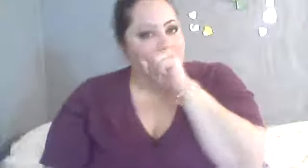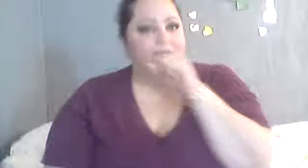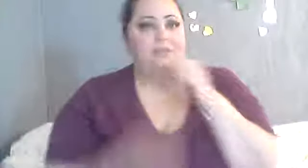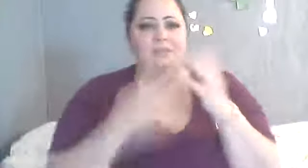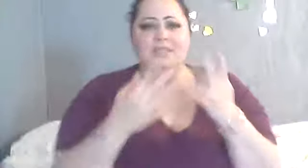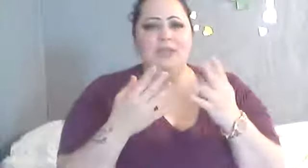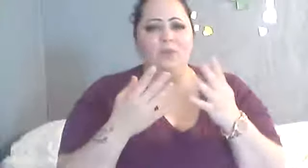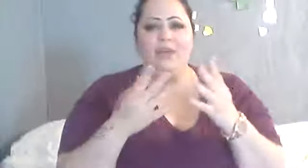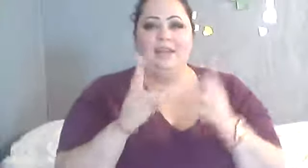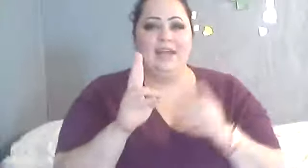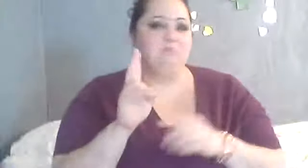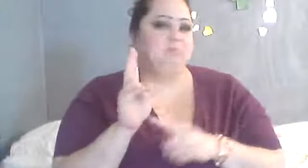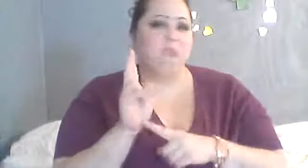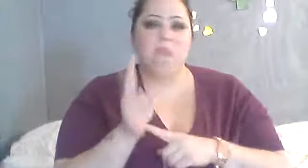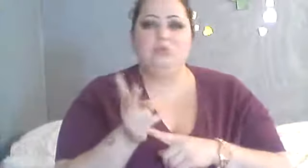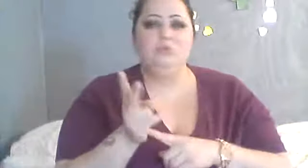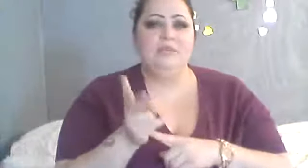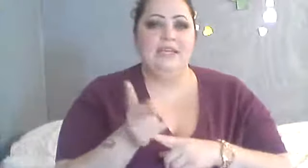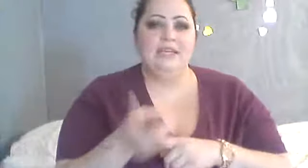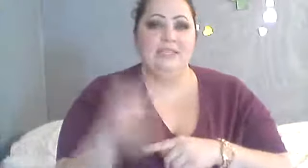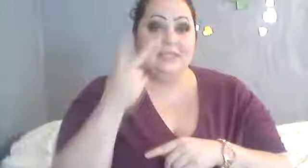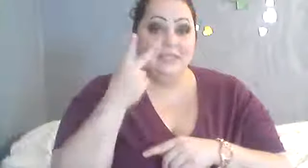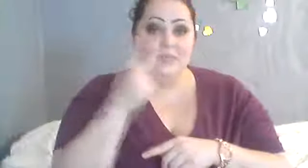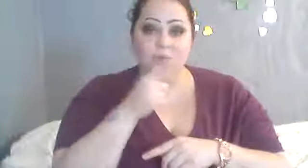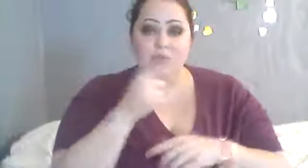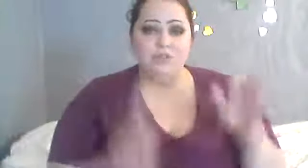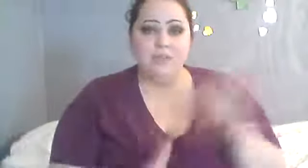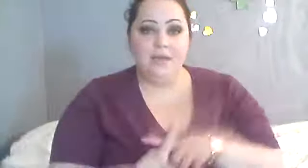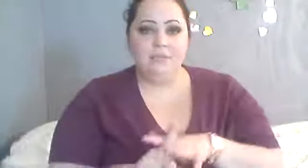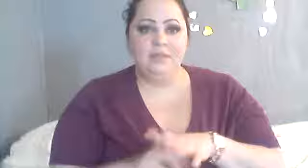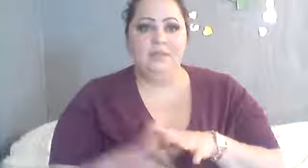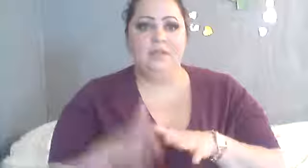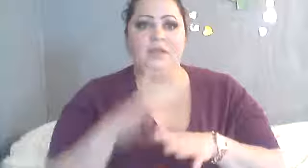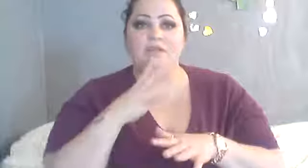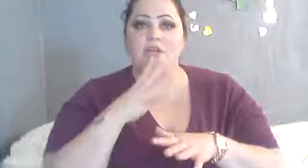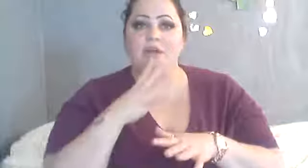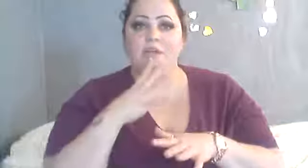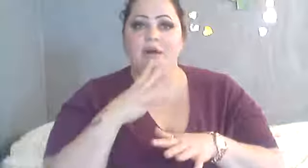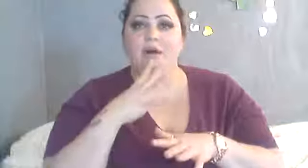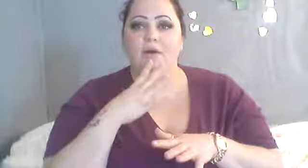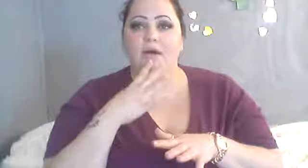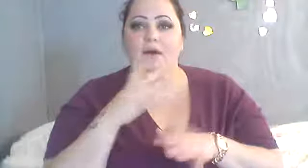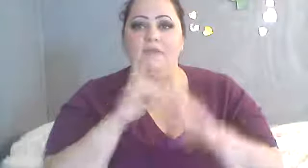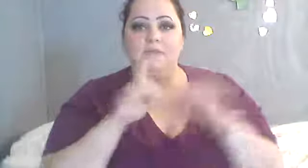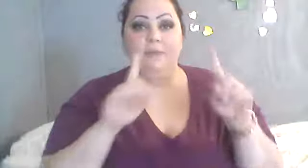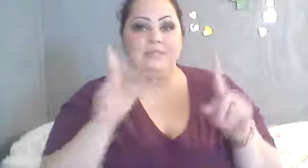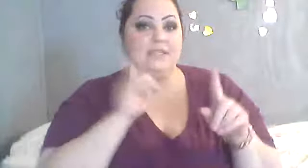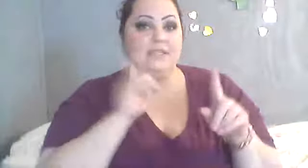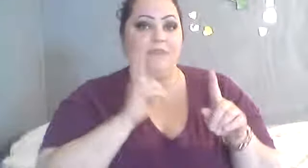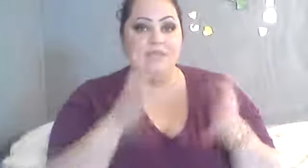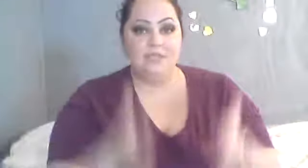I'm just going to wait like 2 minutes, see who else shows up, and then we're going to talk about a famous deaf